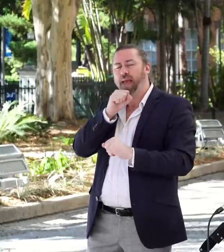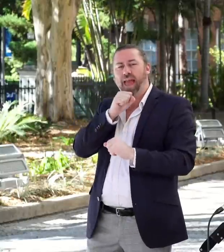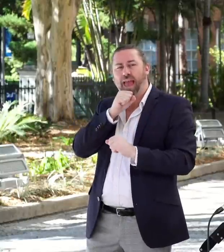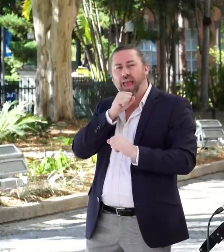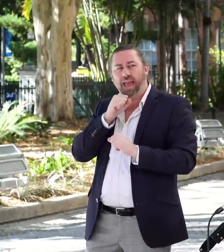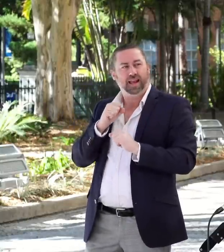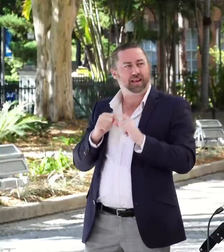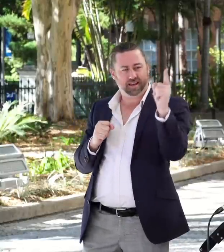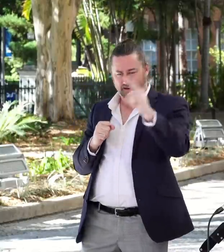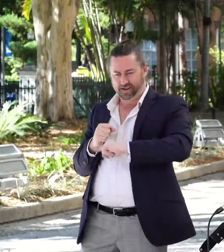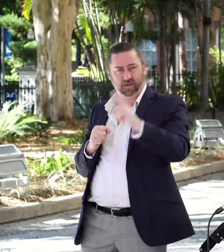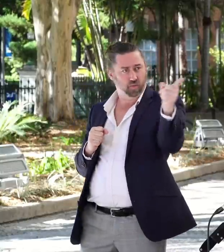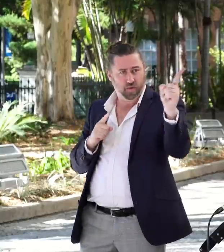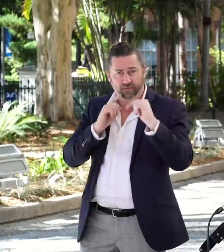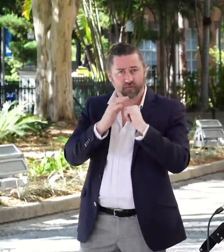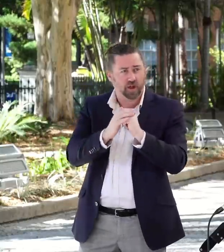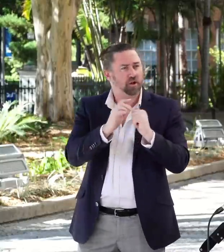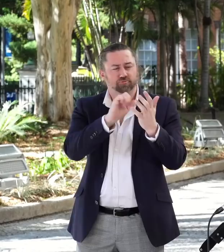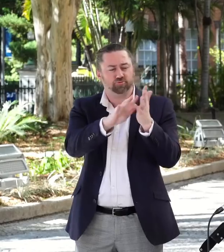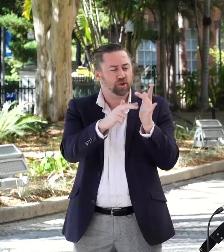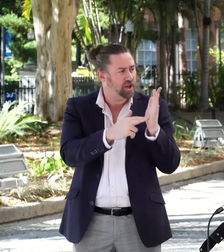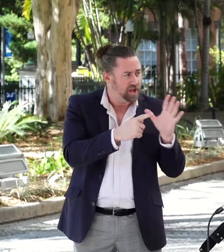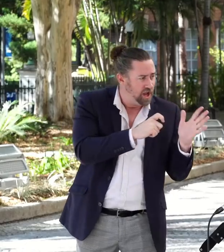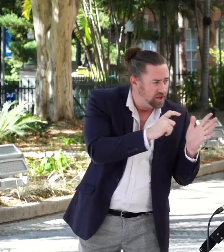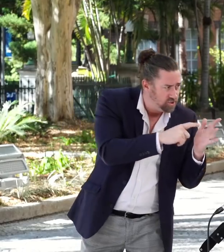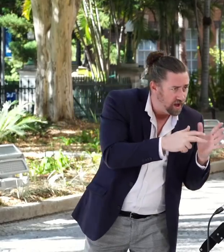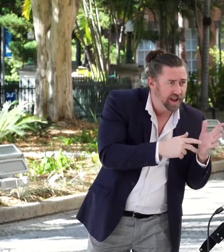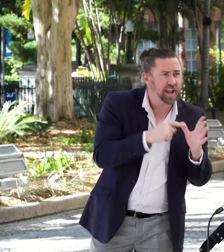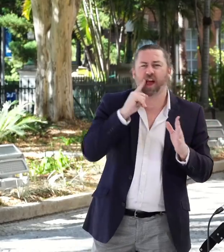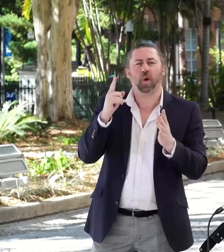Between the gentleman from China,